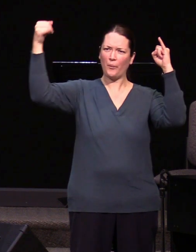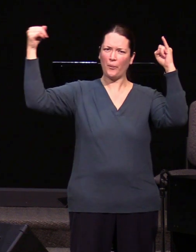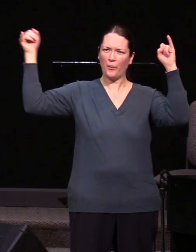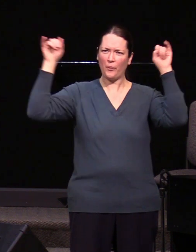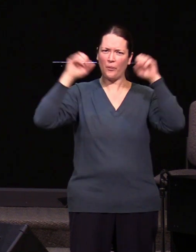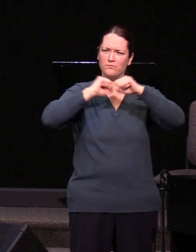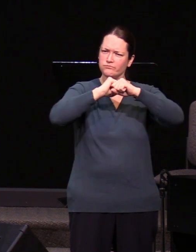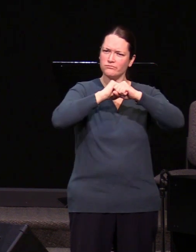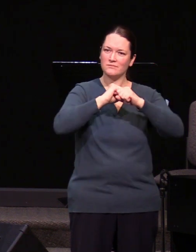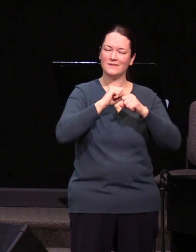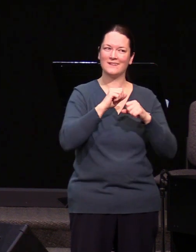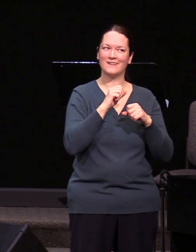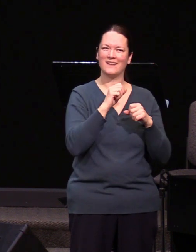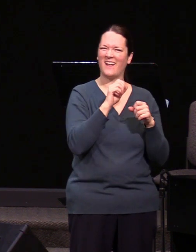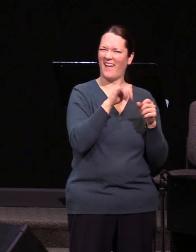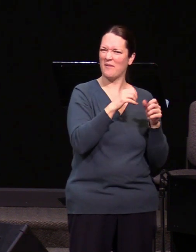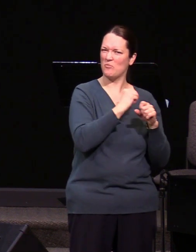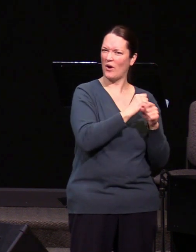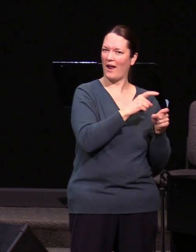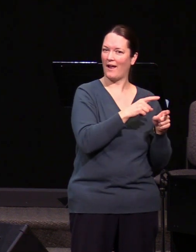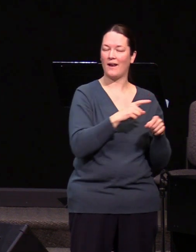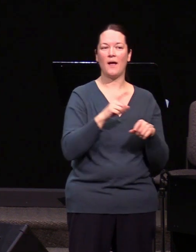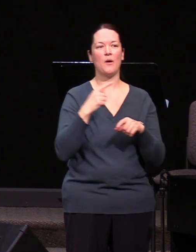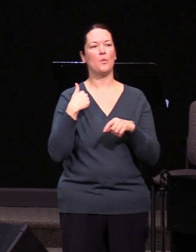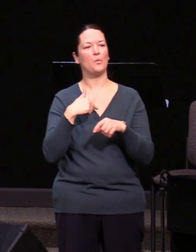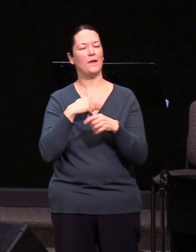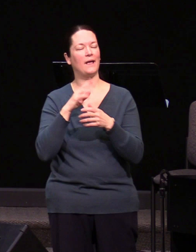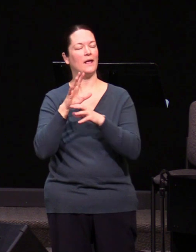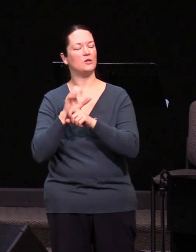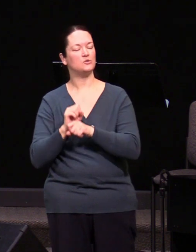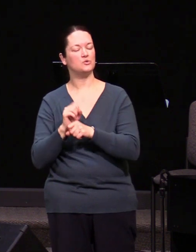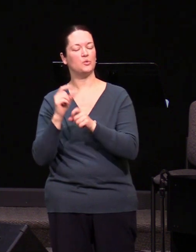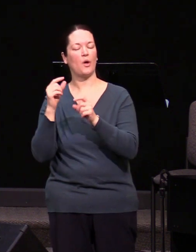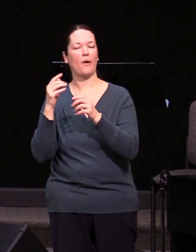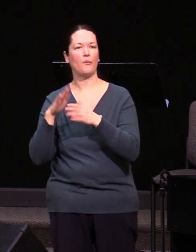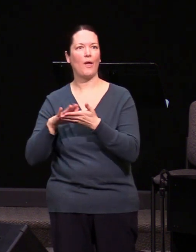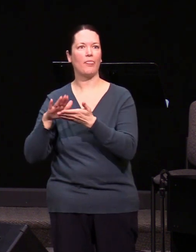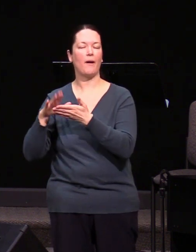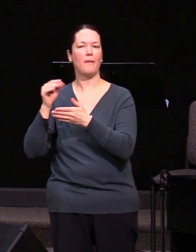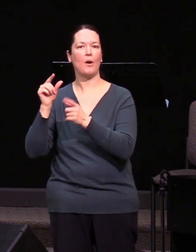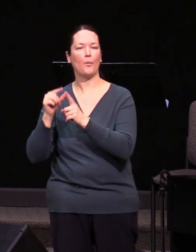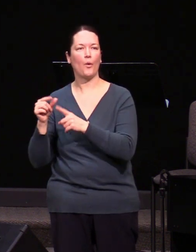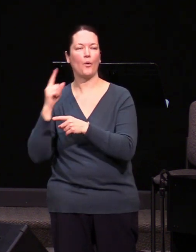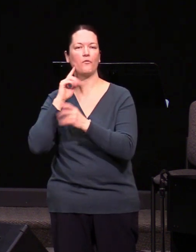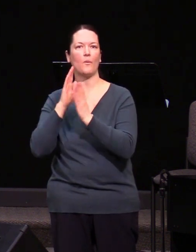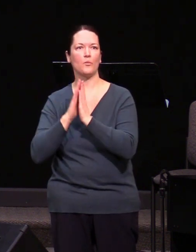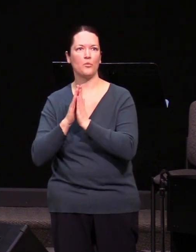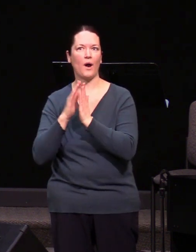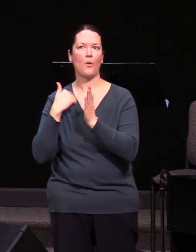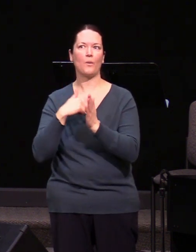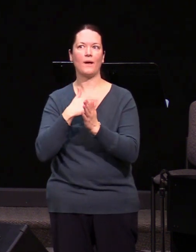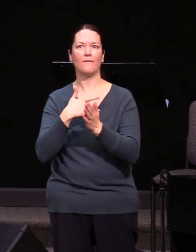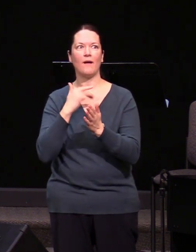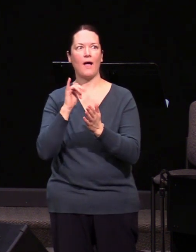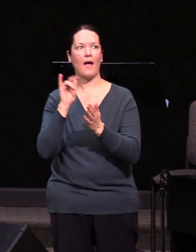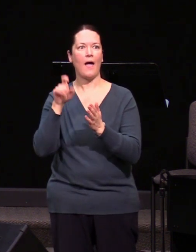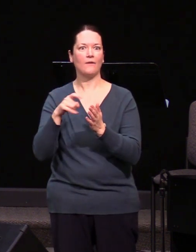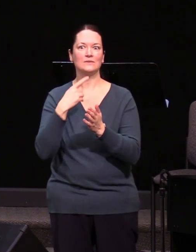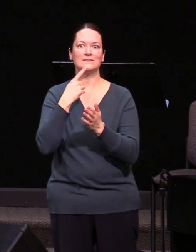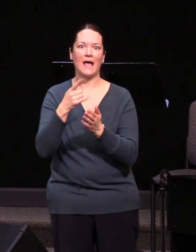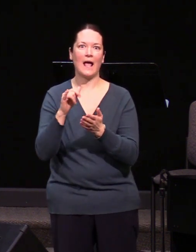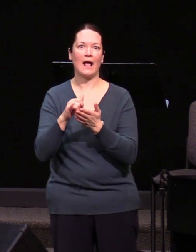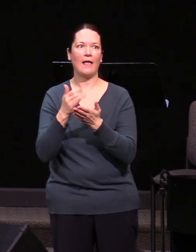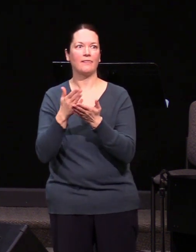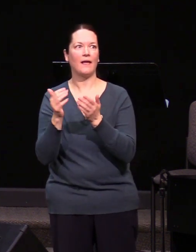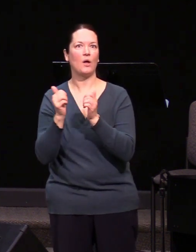But see, we get so used to the rhythm and wording of our prayers, we feel like we need to, like, say the things or fill the